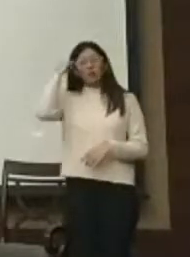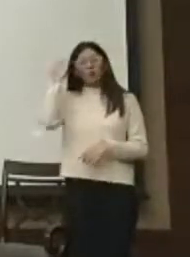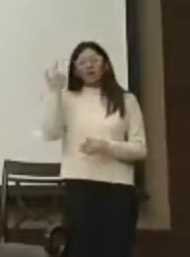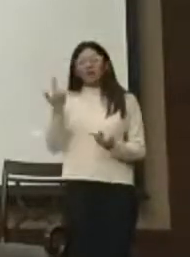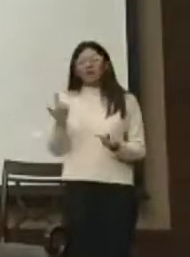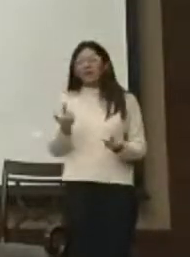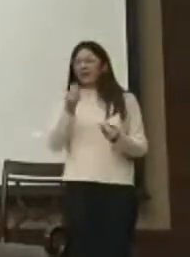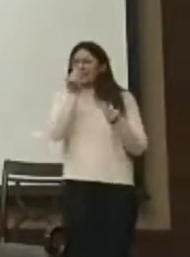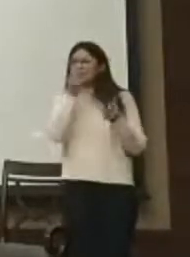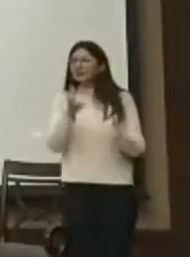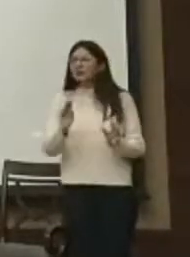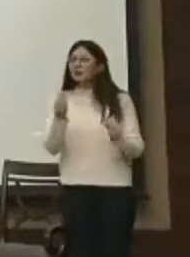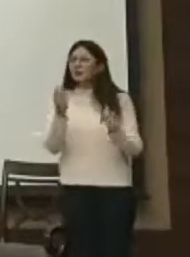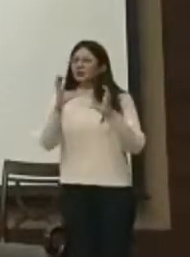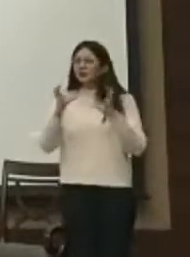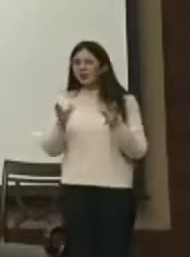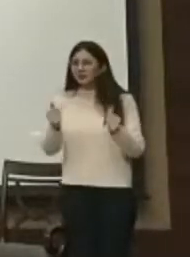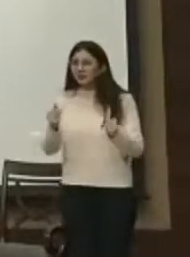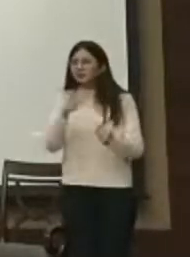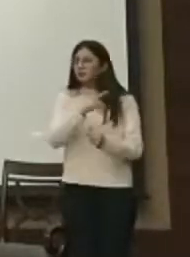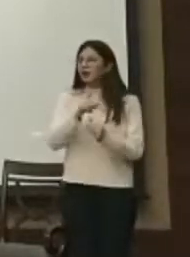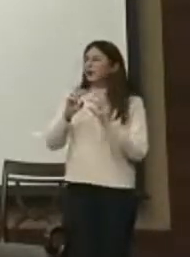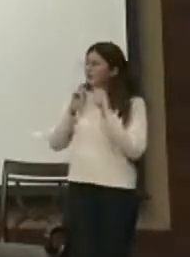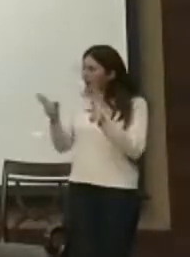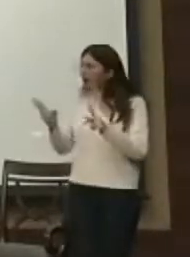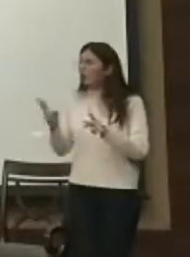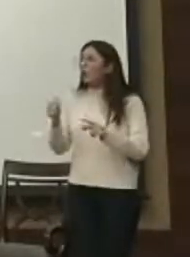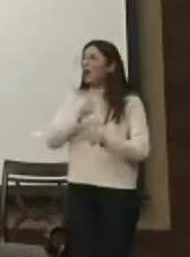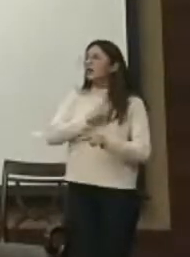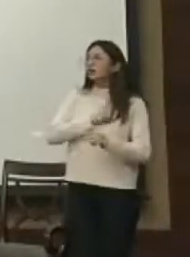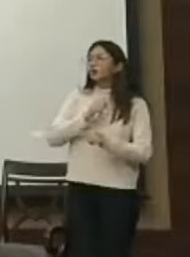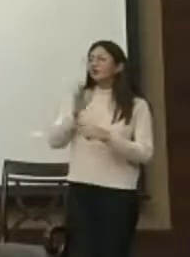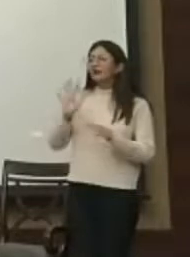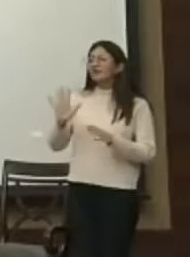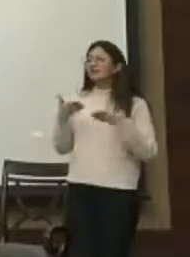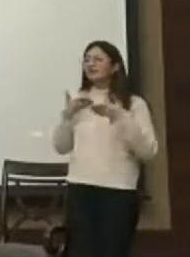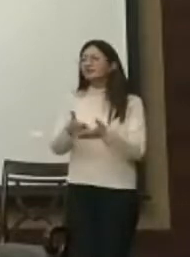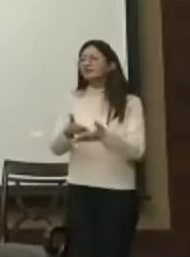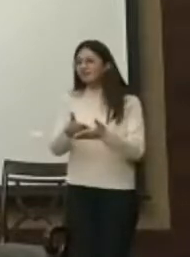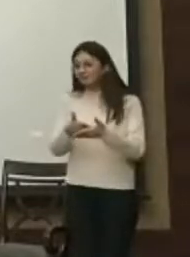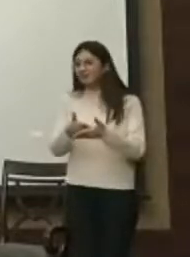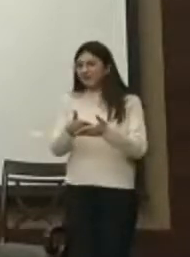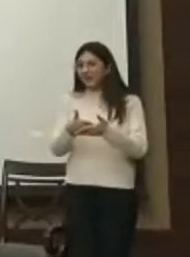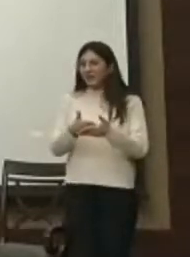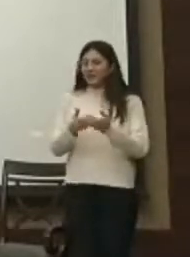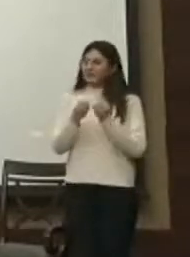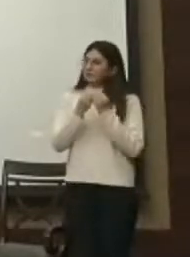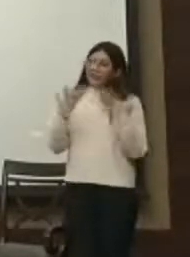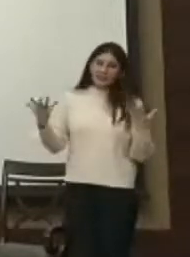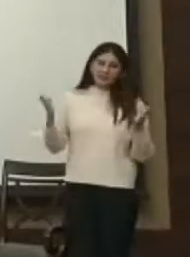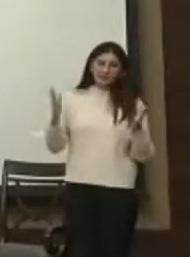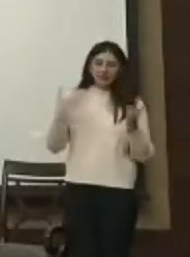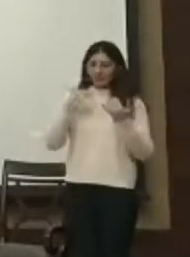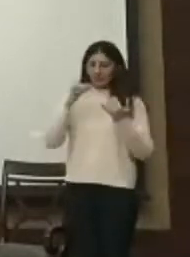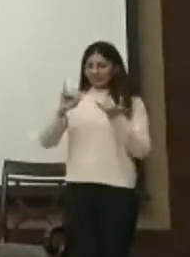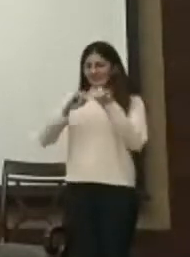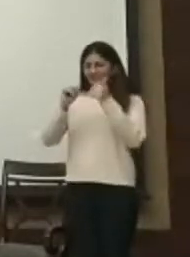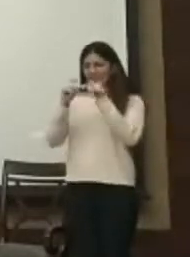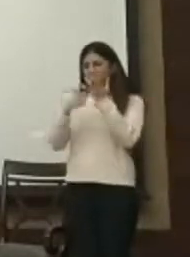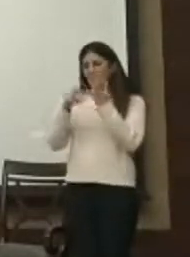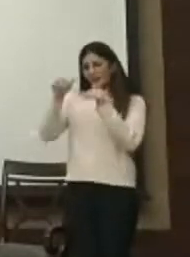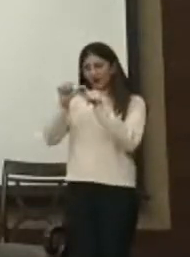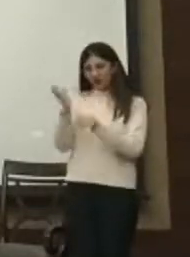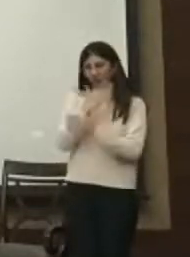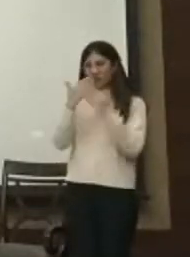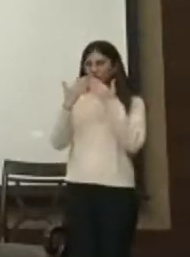way to map the missing millions. For instance, we have the Sarva Shiksha Abhiyan,